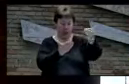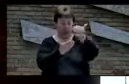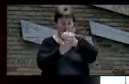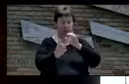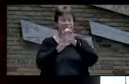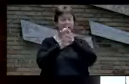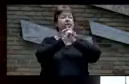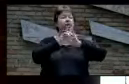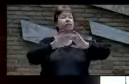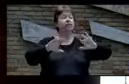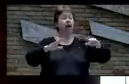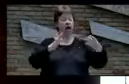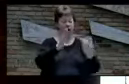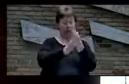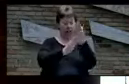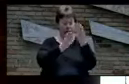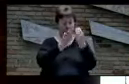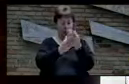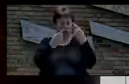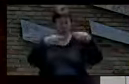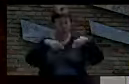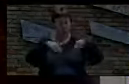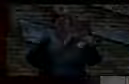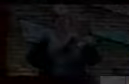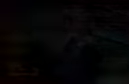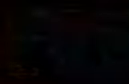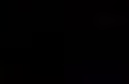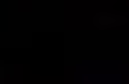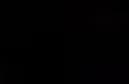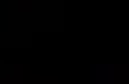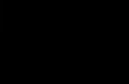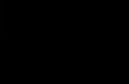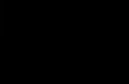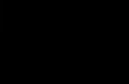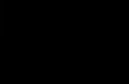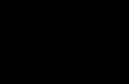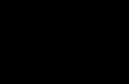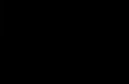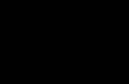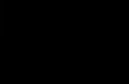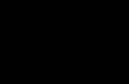sowing, reaping, silent growth while we